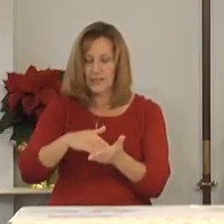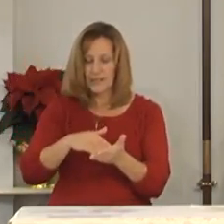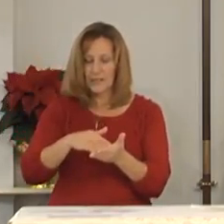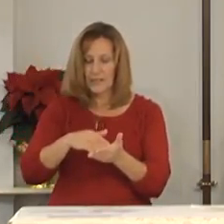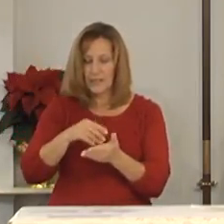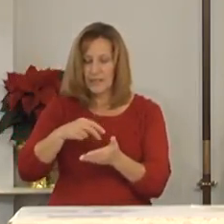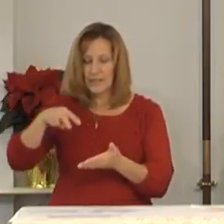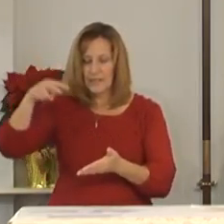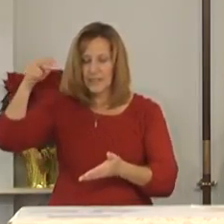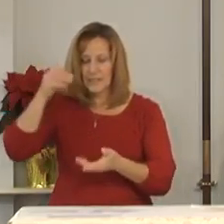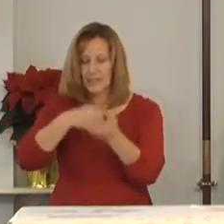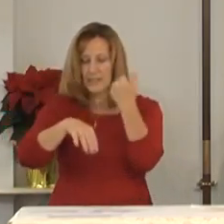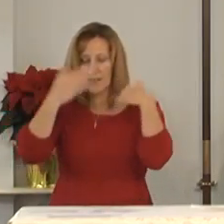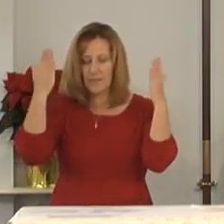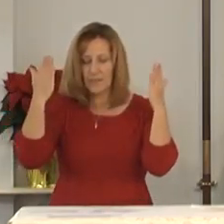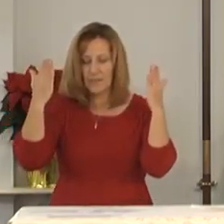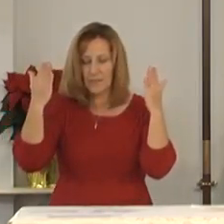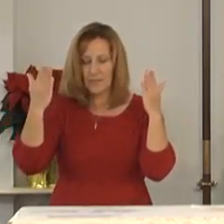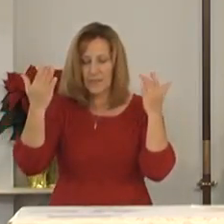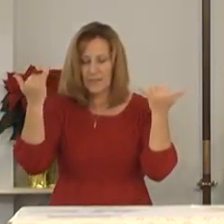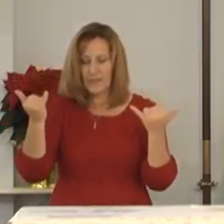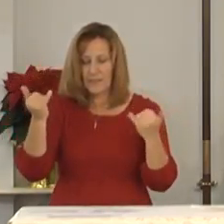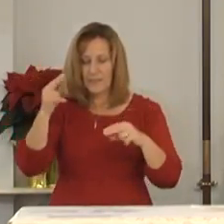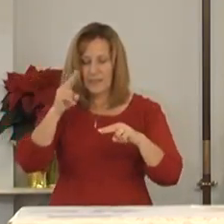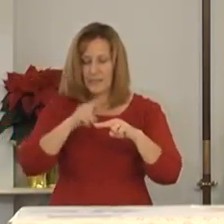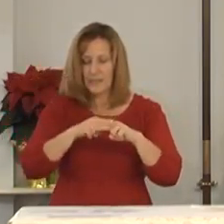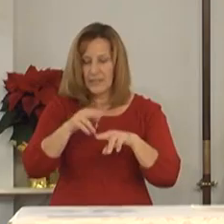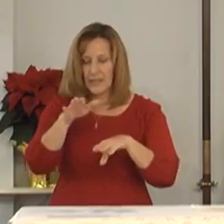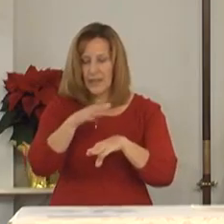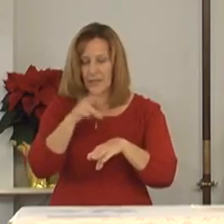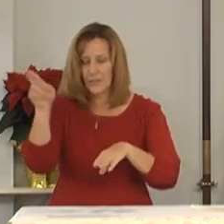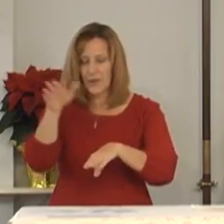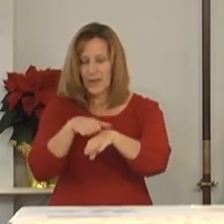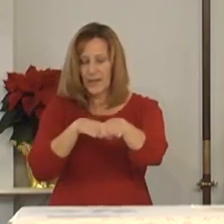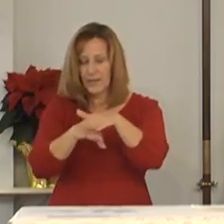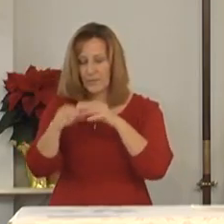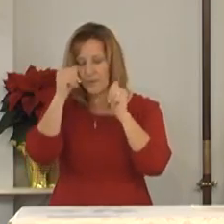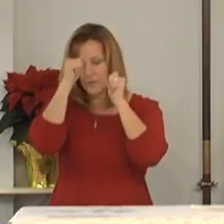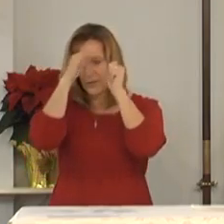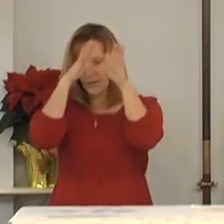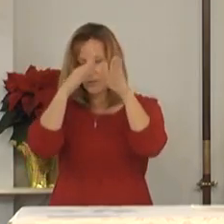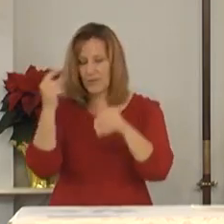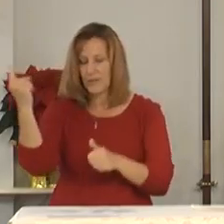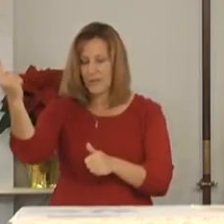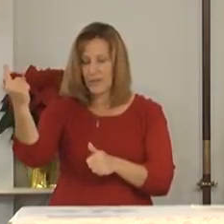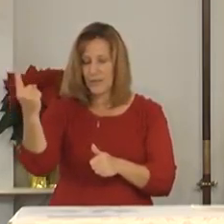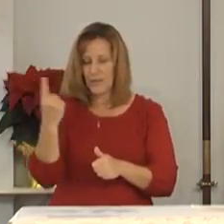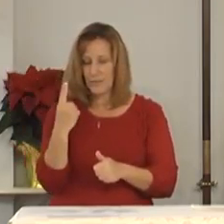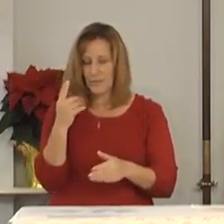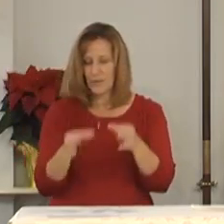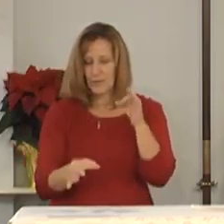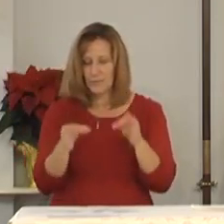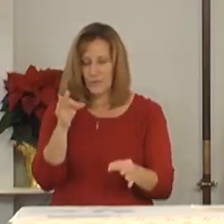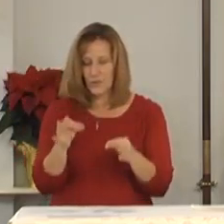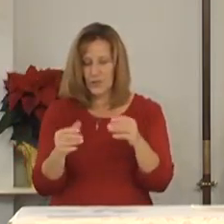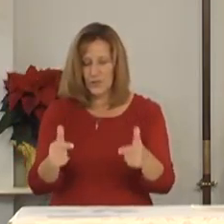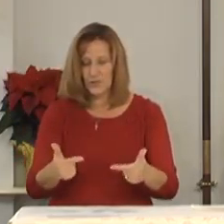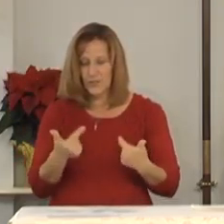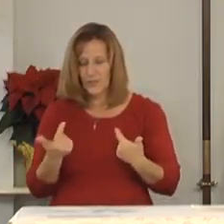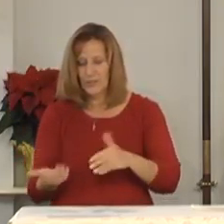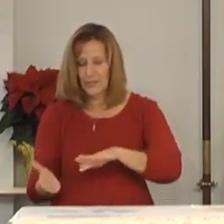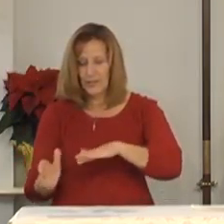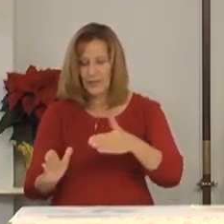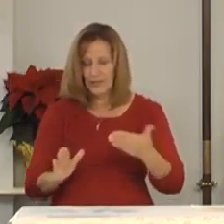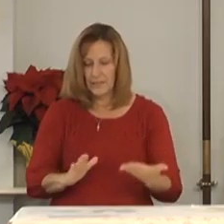again. He ascended into heaven. He is seated at the right hand of the Father, and he will come to judge